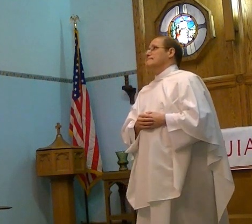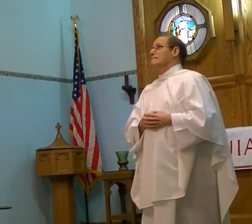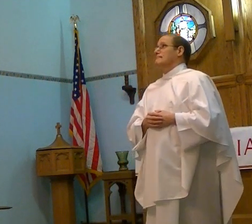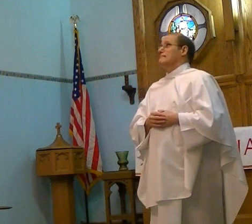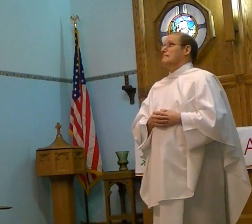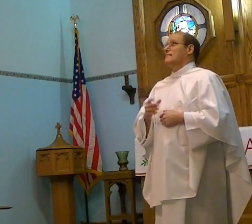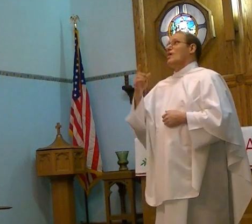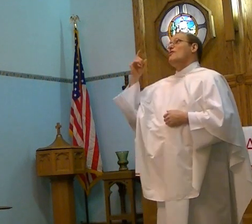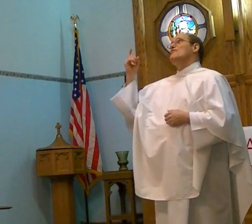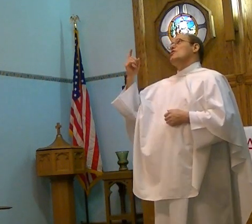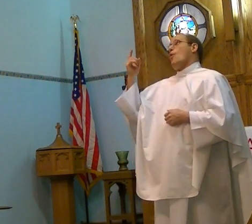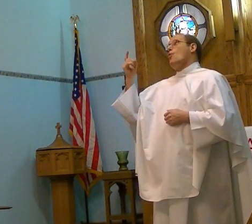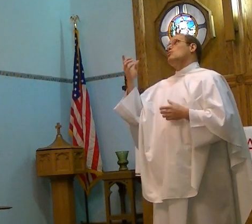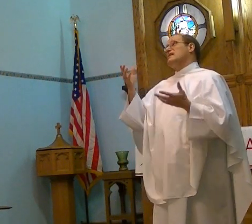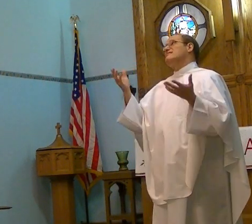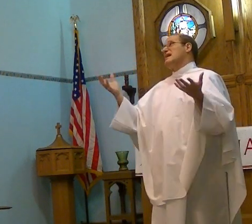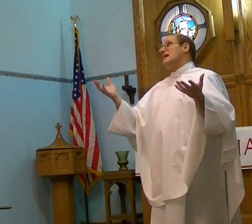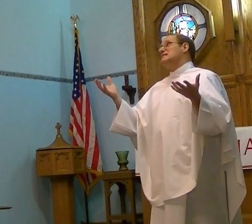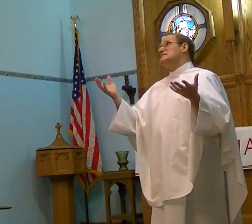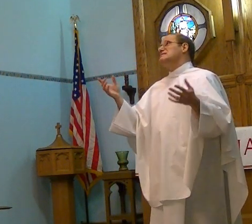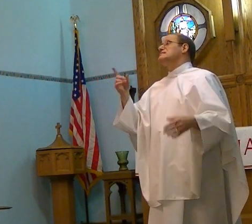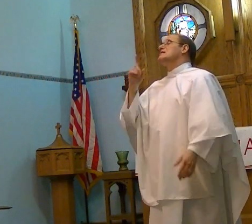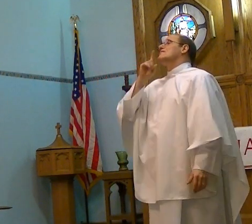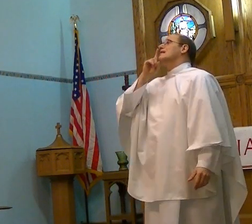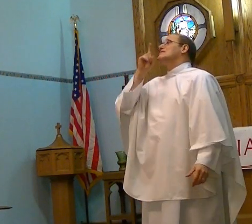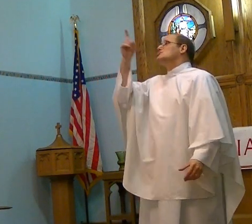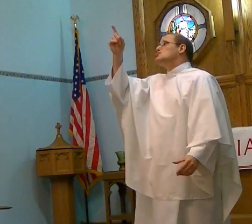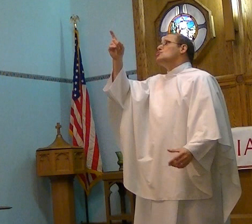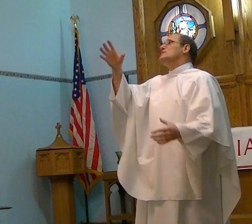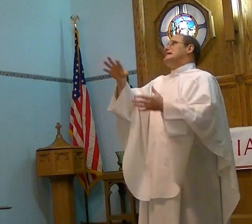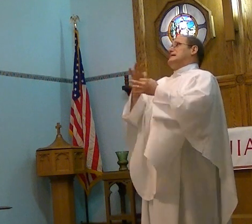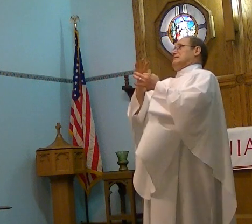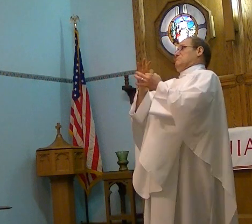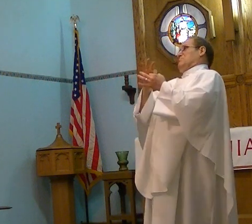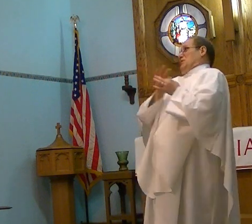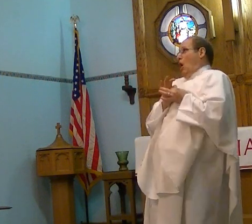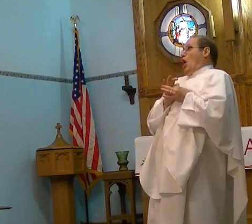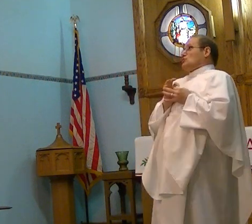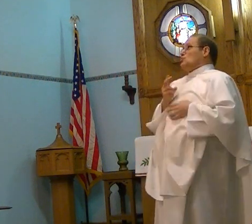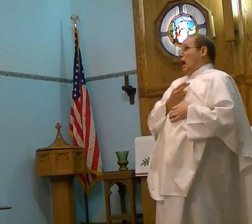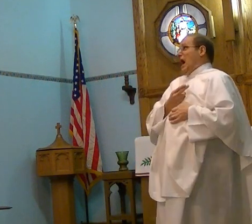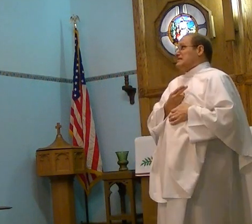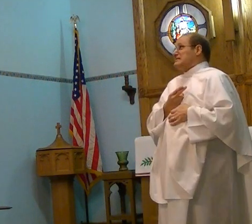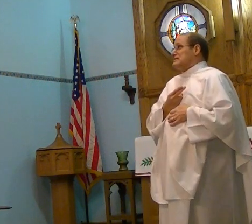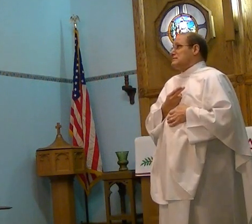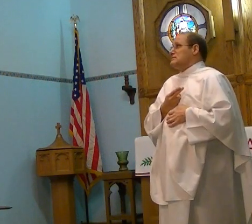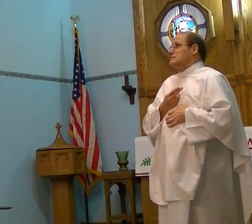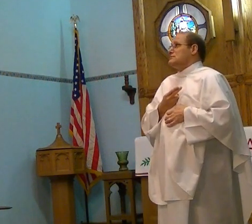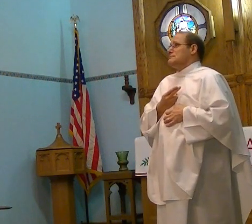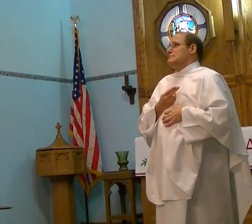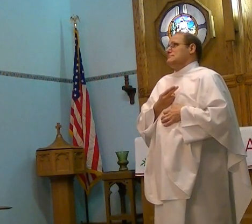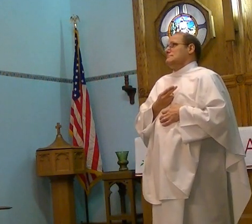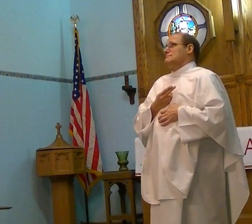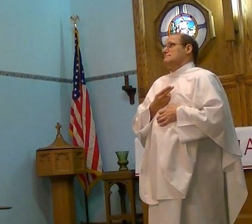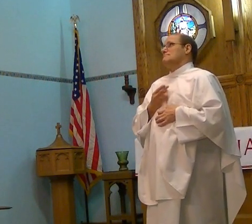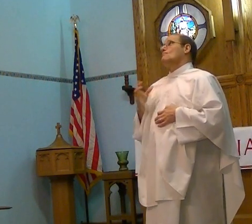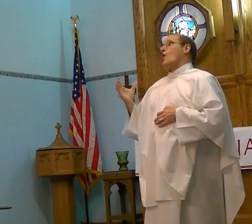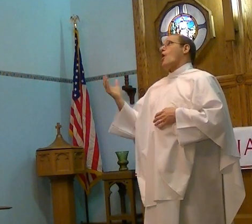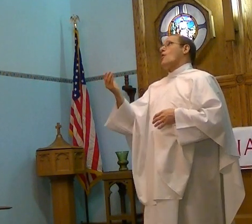The only things that truly belong to us are